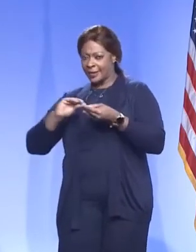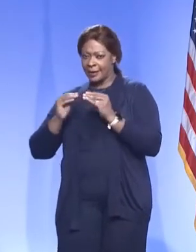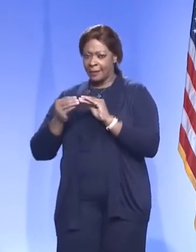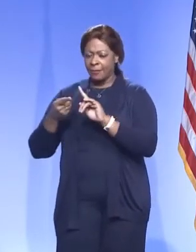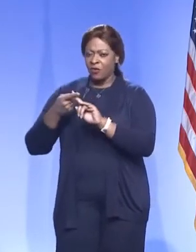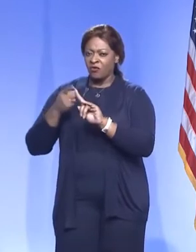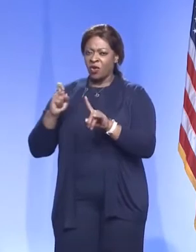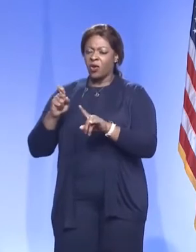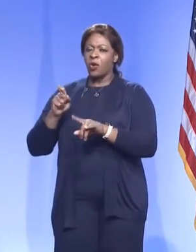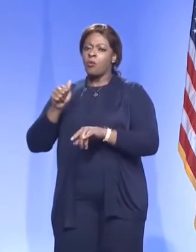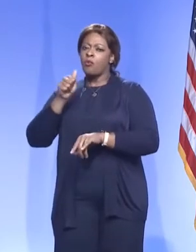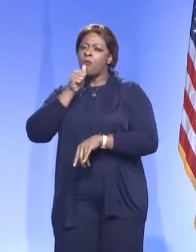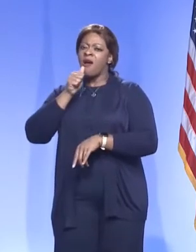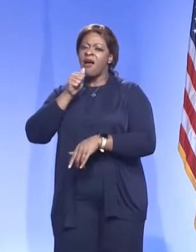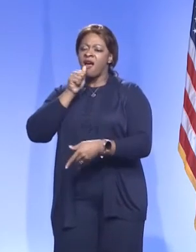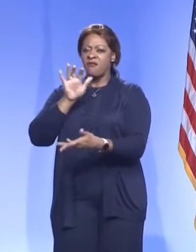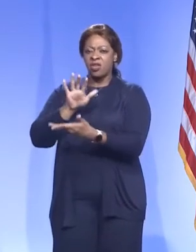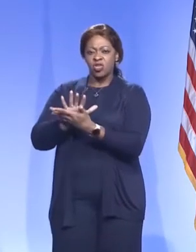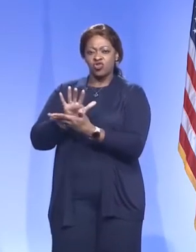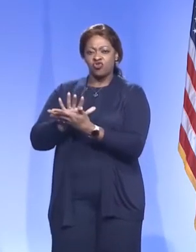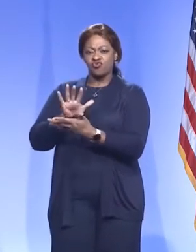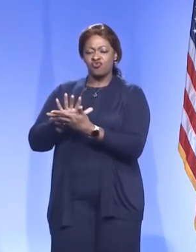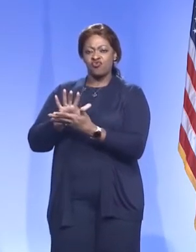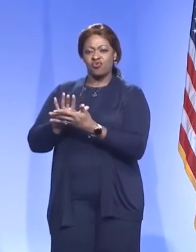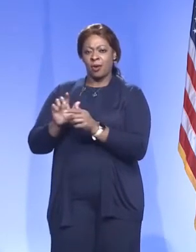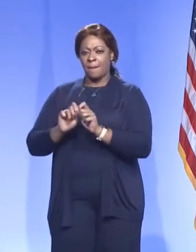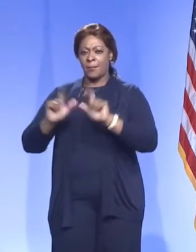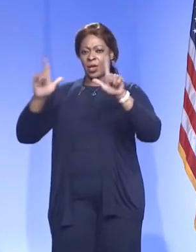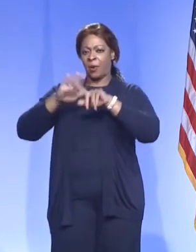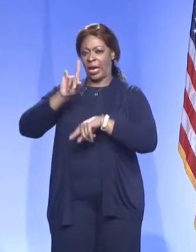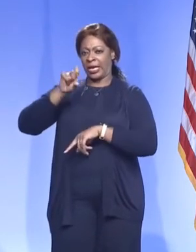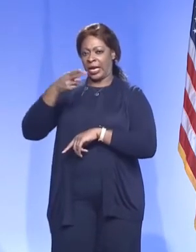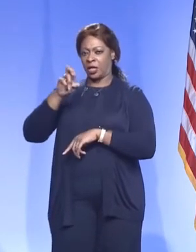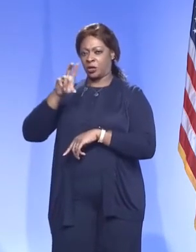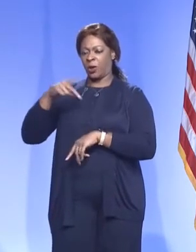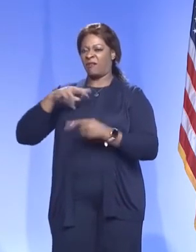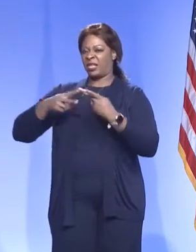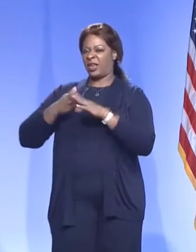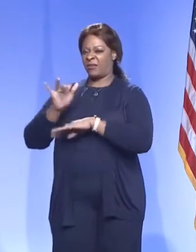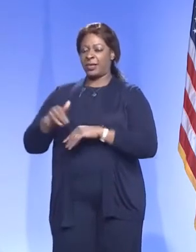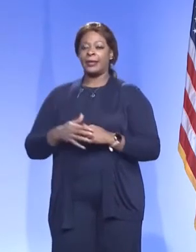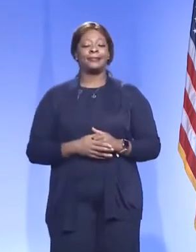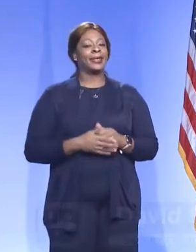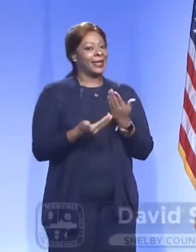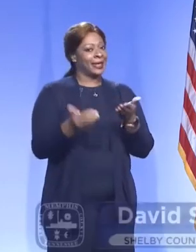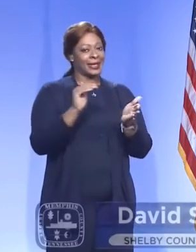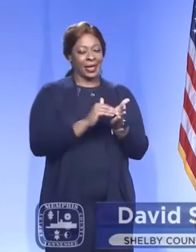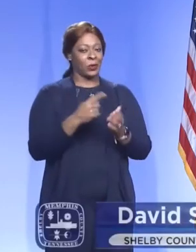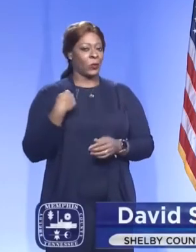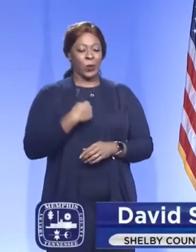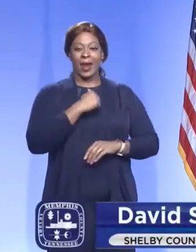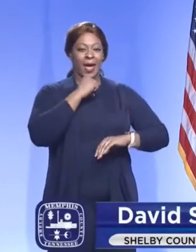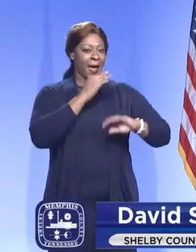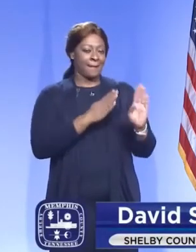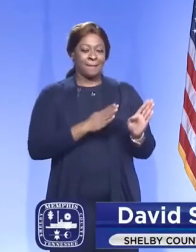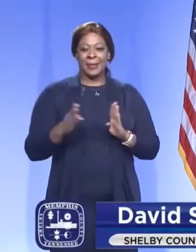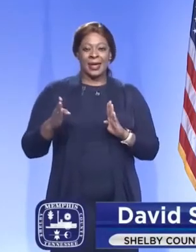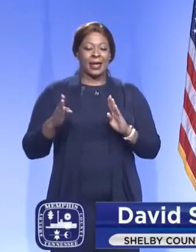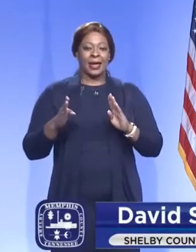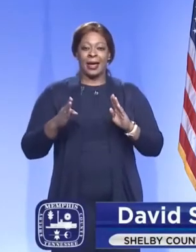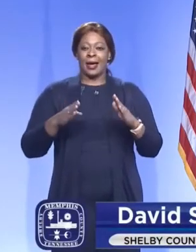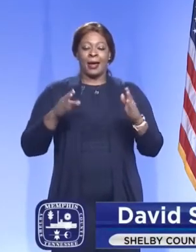number in a constantly flowing data river. It's going to be an estimated number based on a specific moment in time. Jane